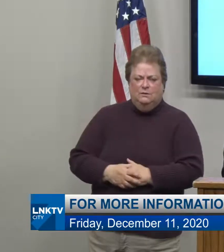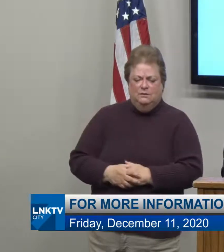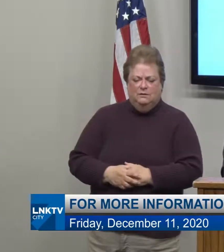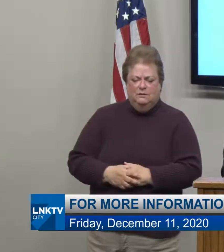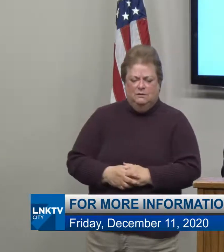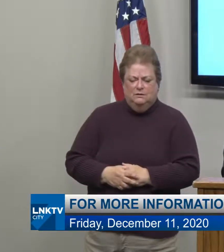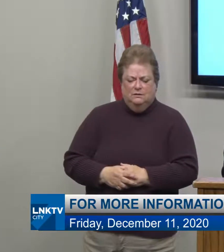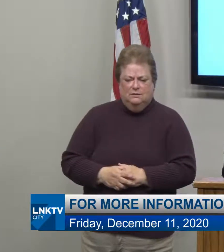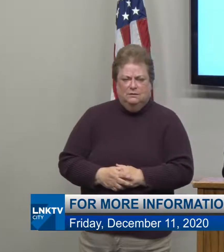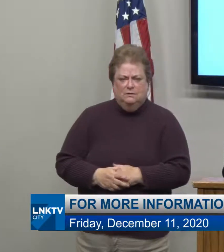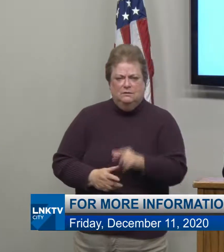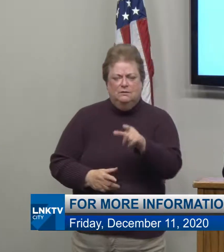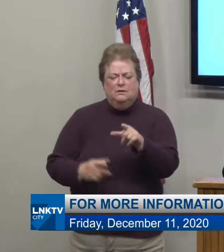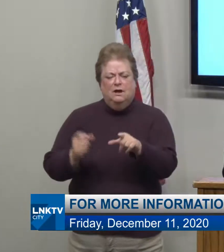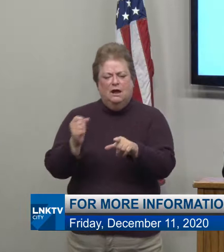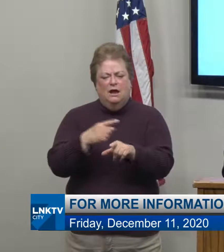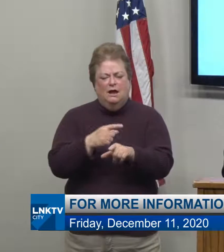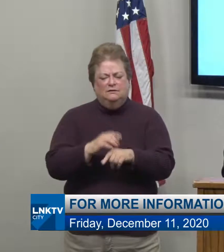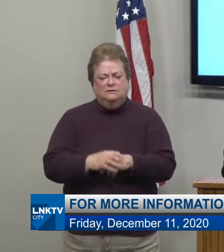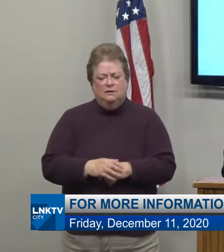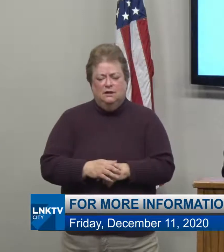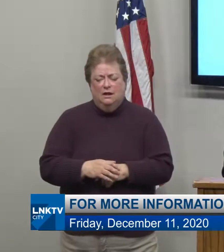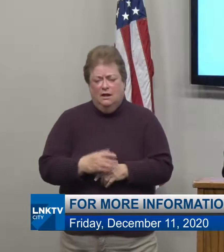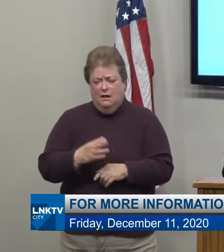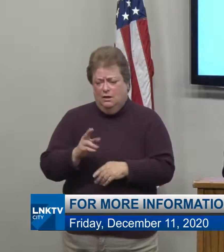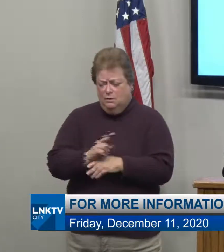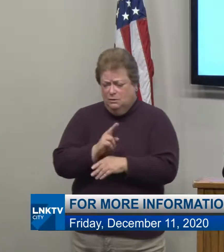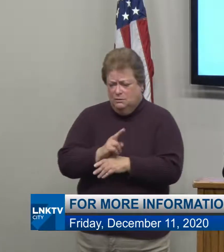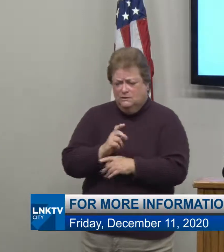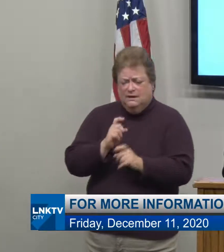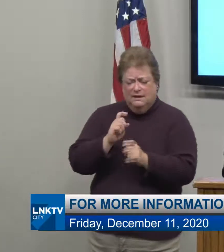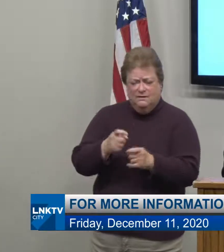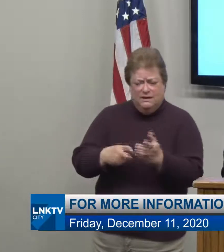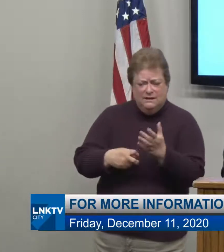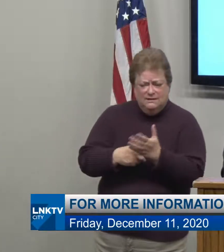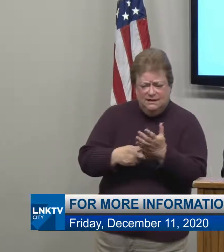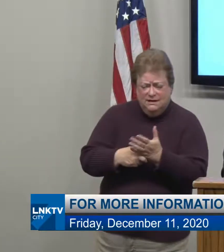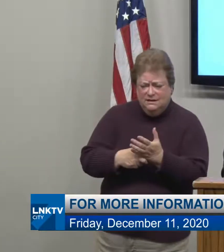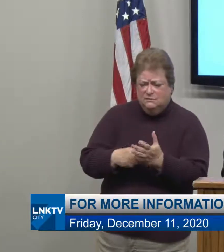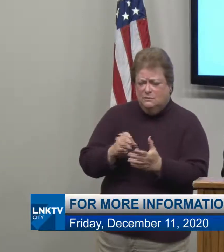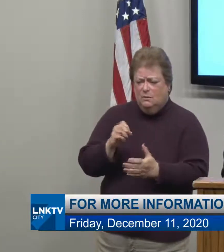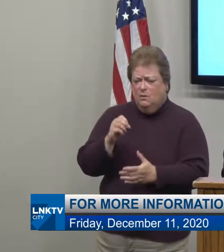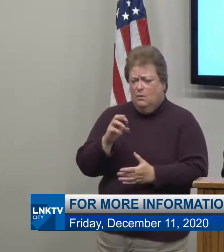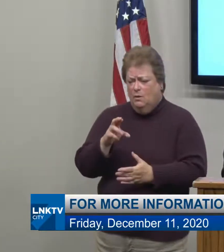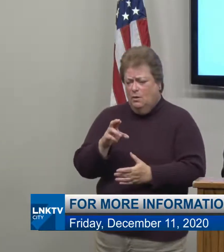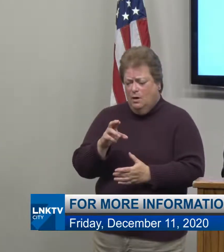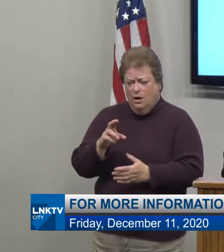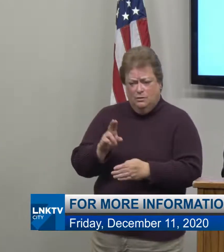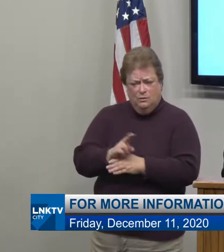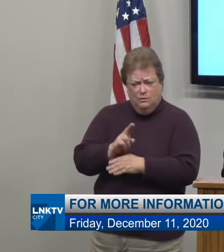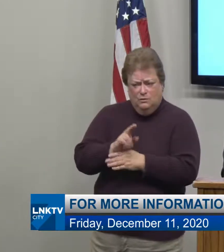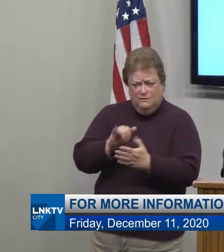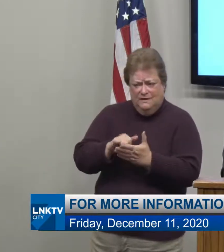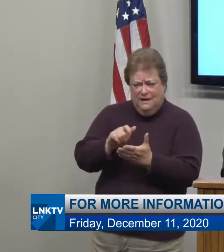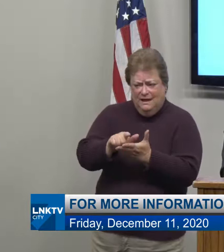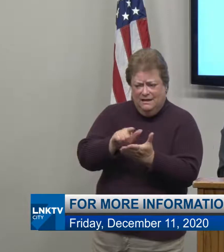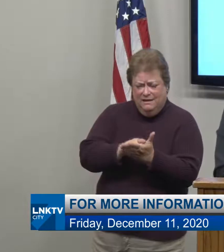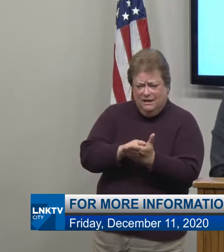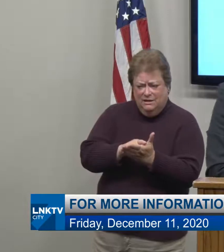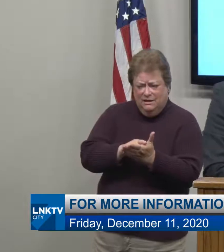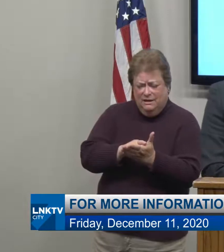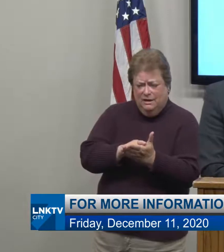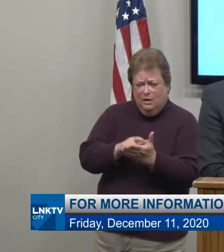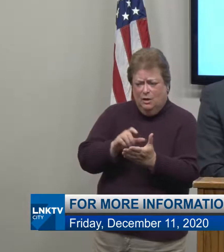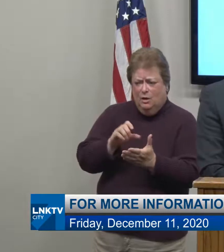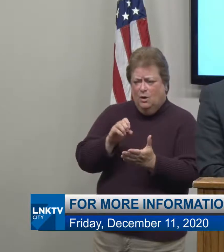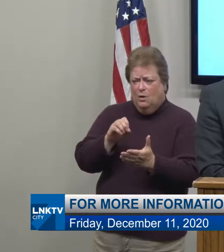Essentially, I mean, if you issue enough tickets, are you going to try and consider them a nuisance? Is that the thinking legally, that that's an option? You could go